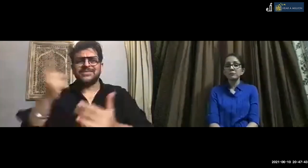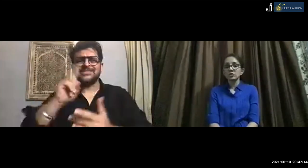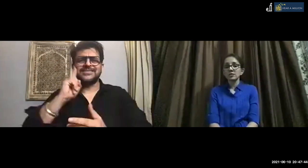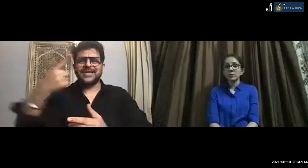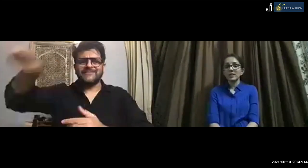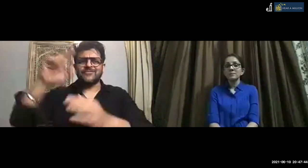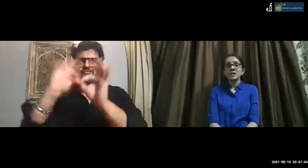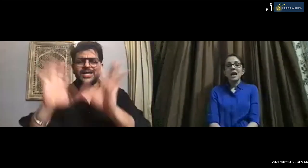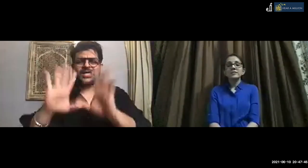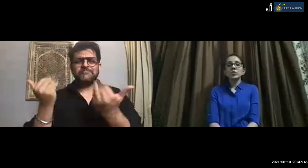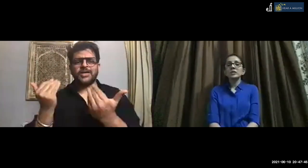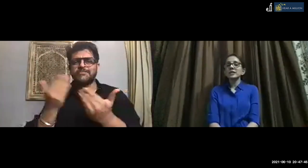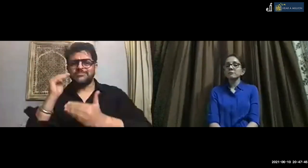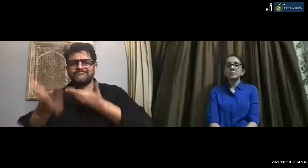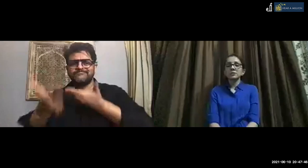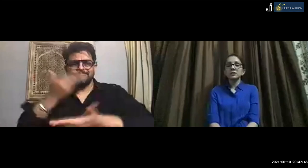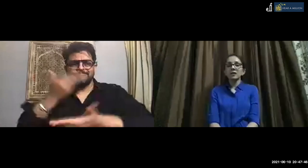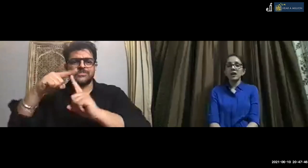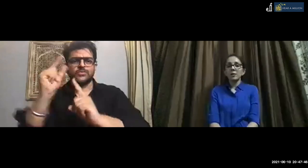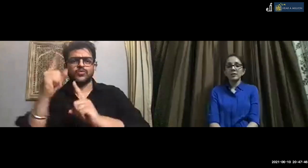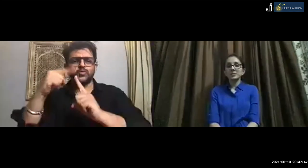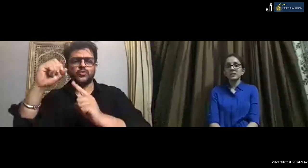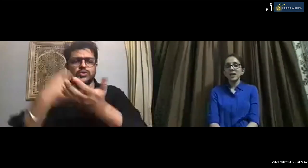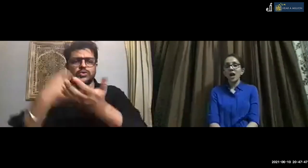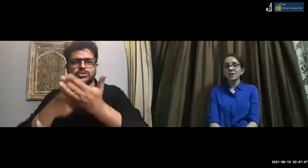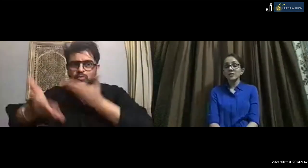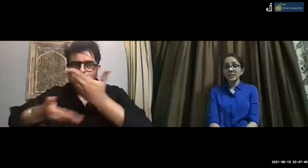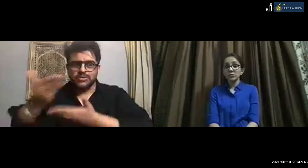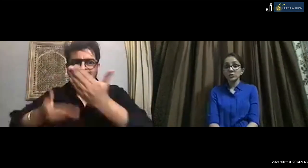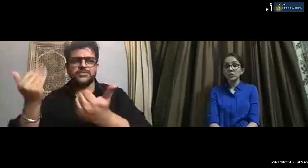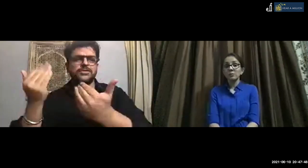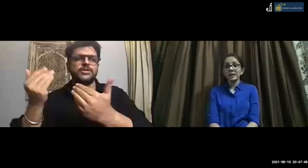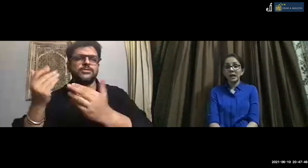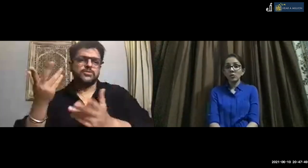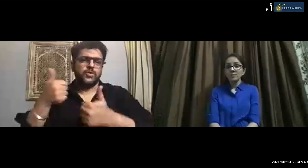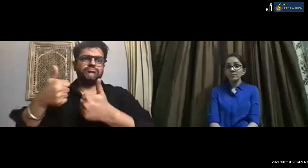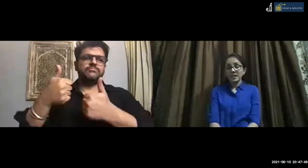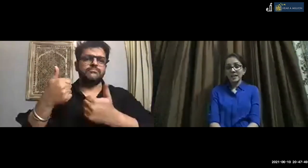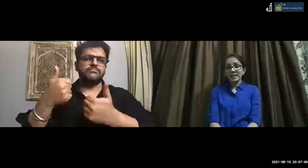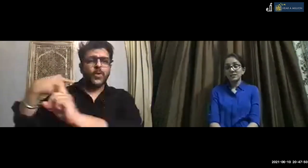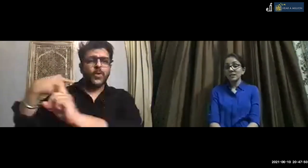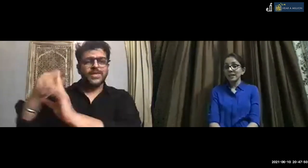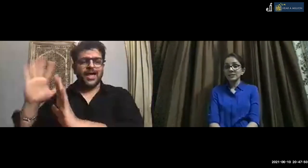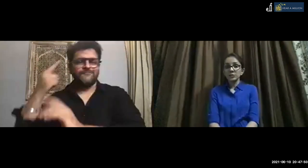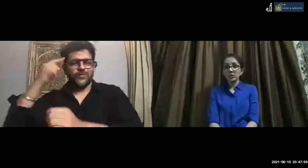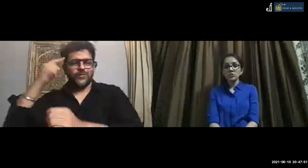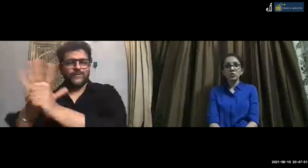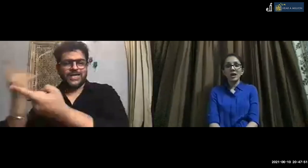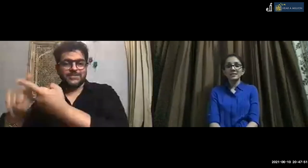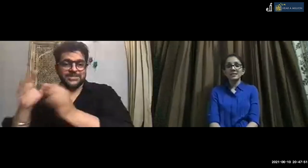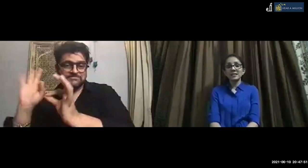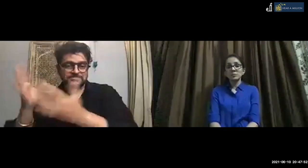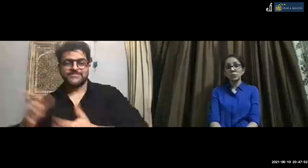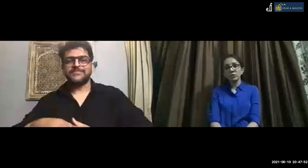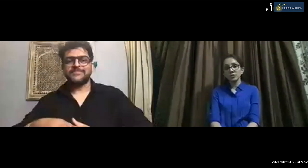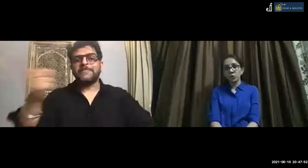that for future as well. And so many deaf people possibly are ready to tutor by now, and they can tutor. So I